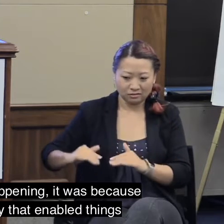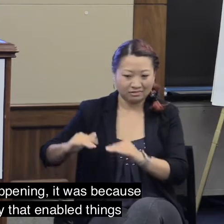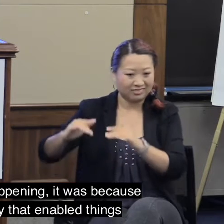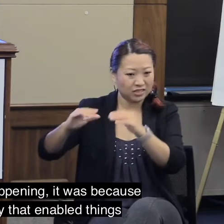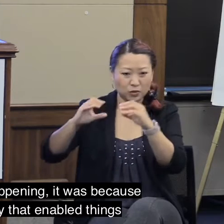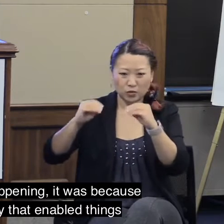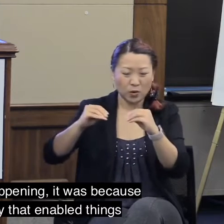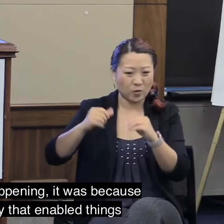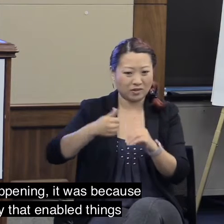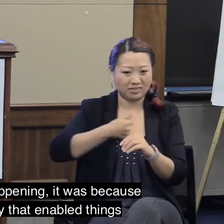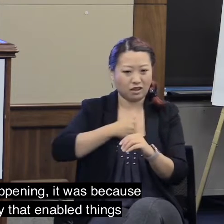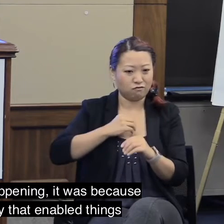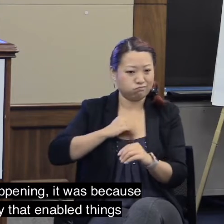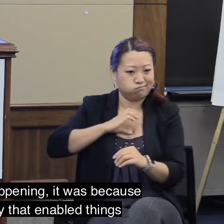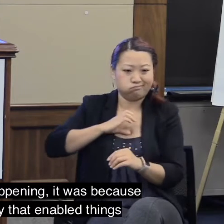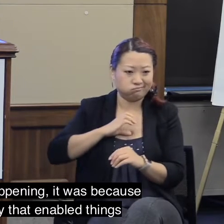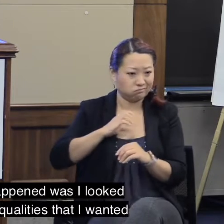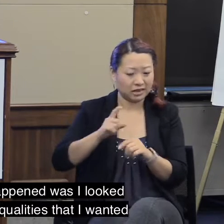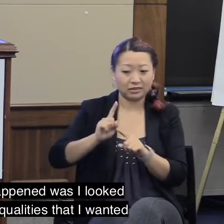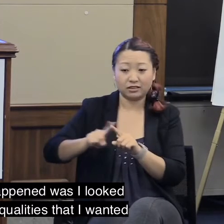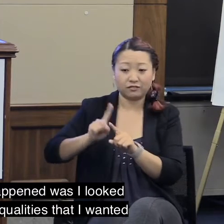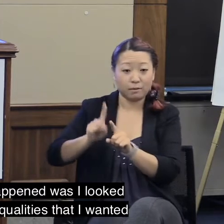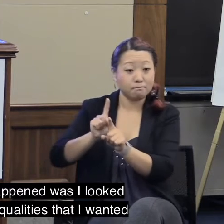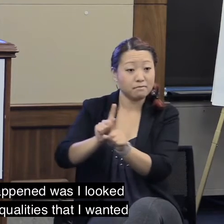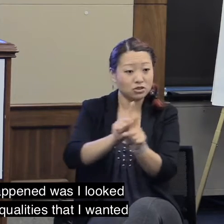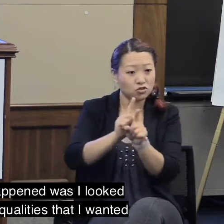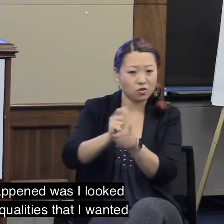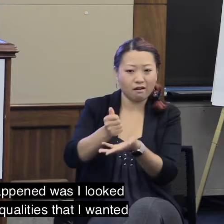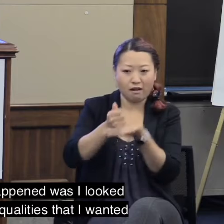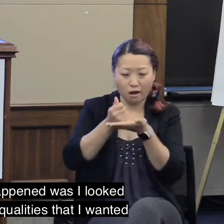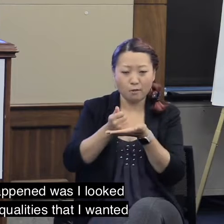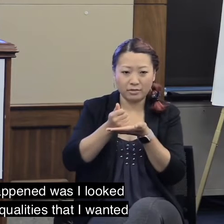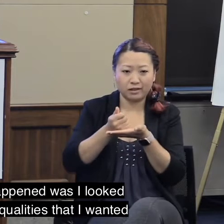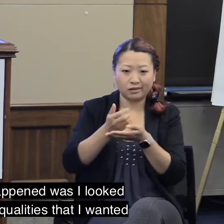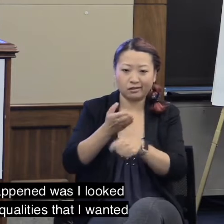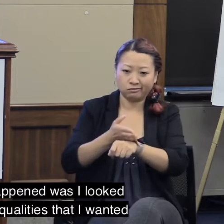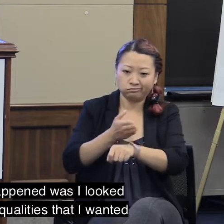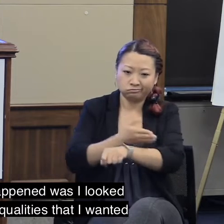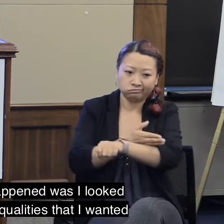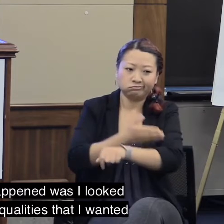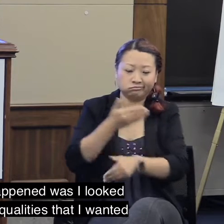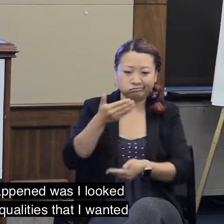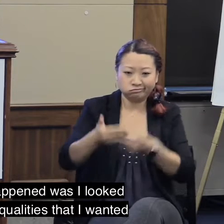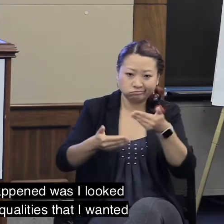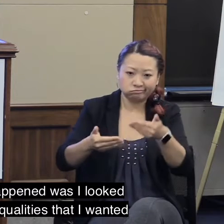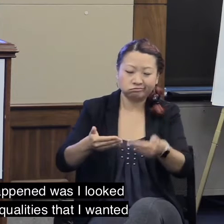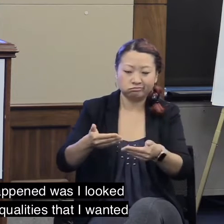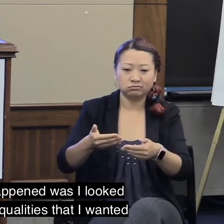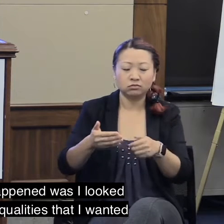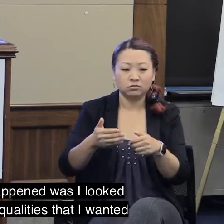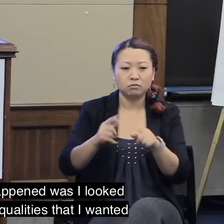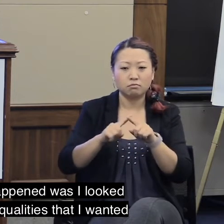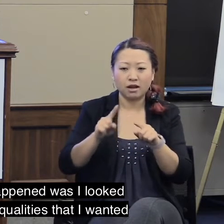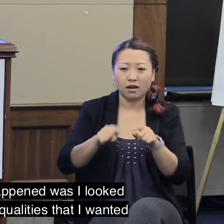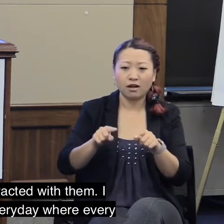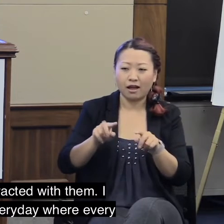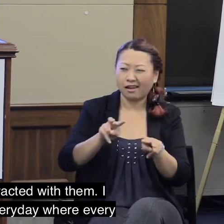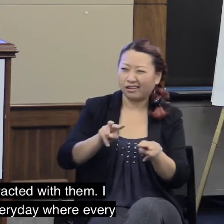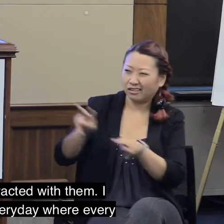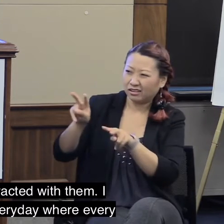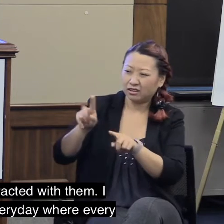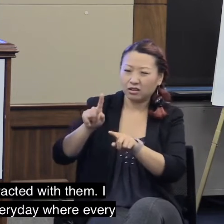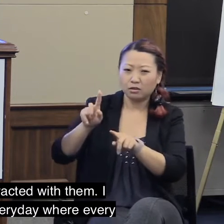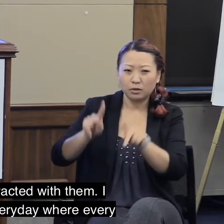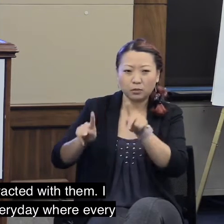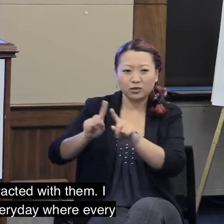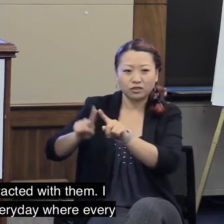it was because of mentors along the way that enabled things to get better. But what happened was I looked for people who emulated qualities that I wanted to have. And